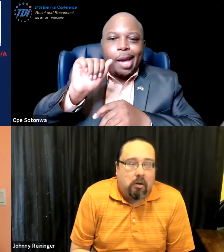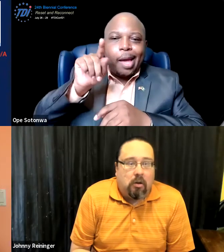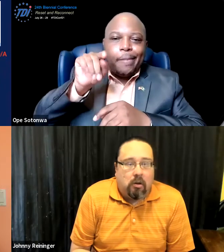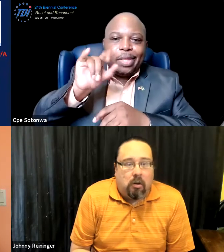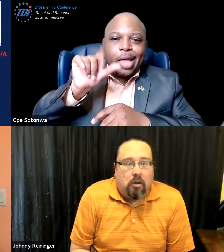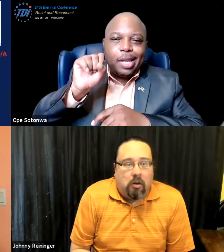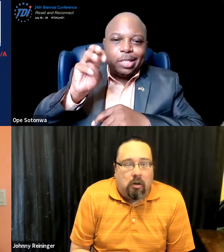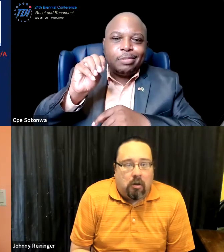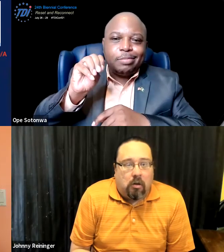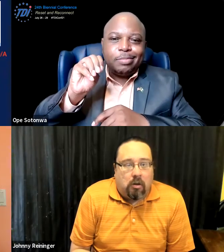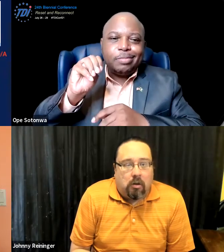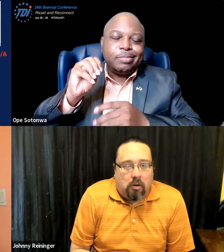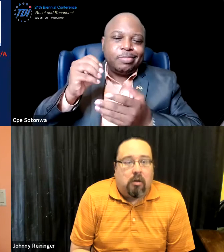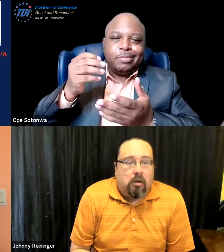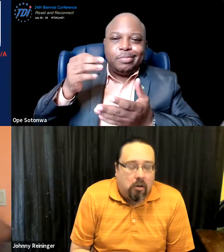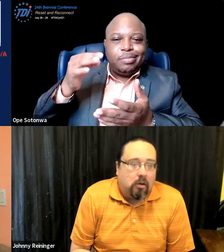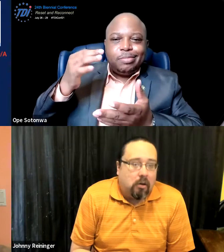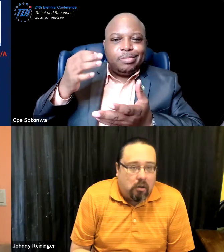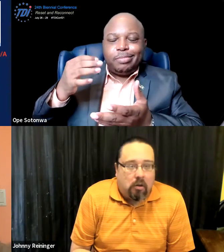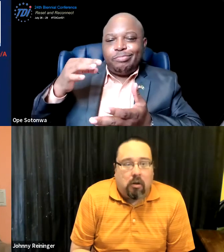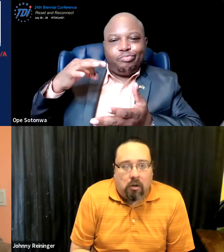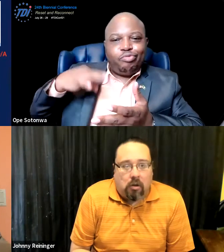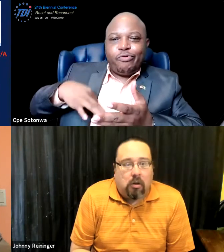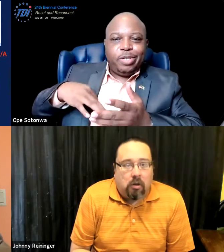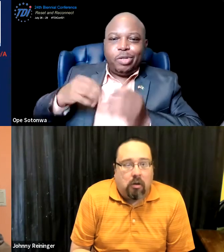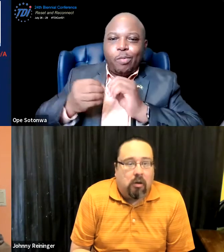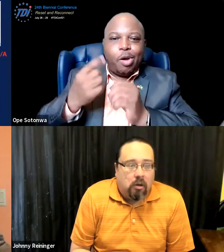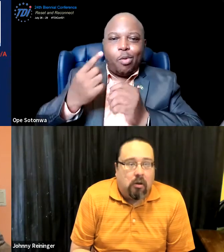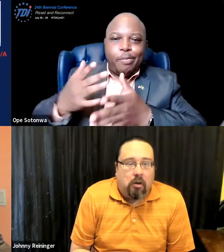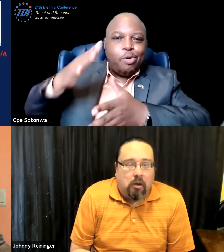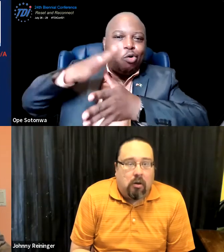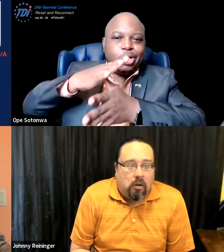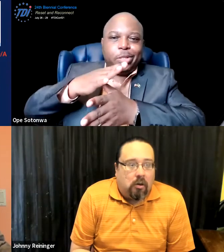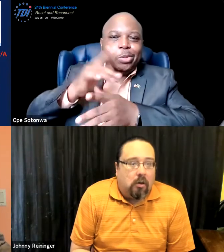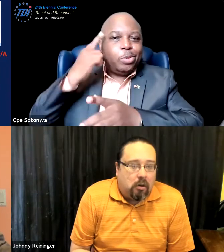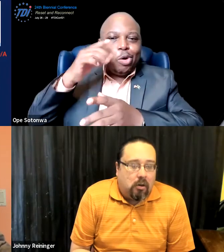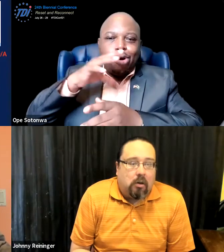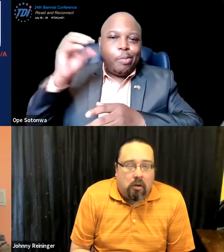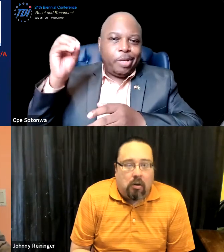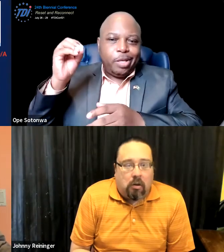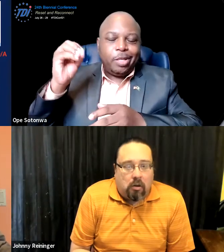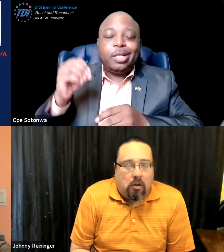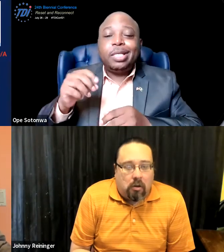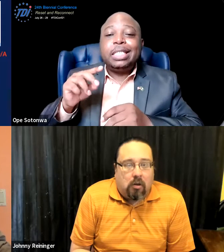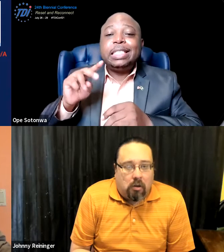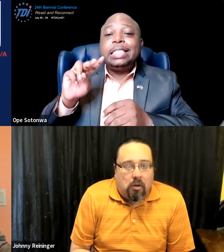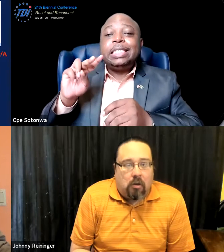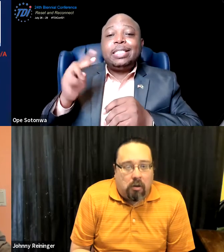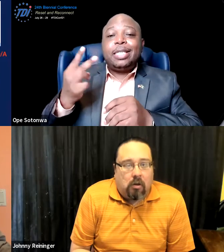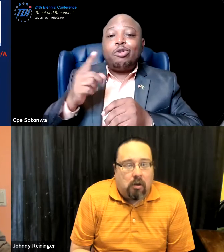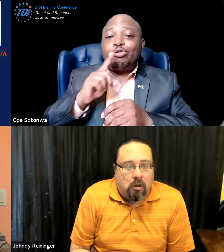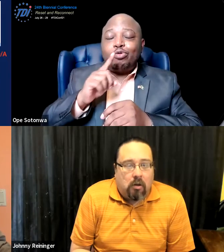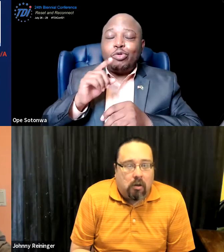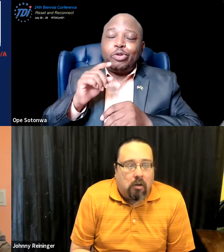commenting too in the chat room, is capitalism. And it profits. Profits is the number one priority